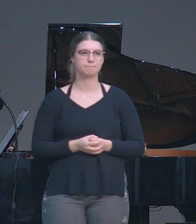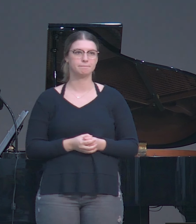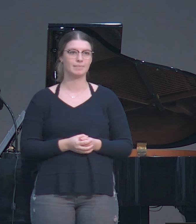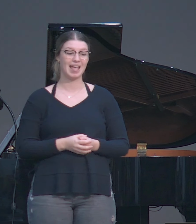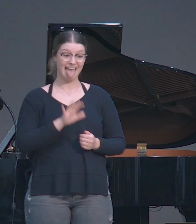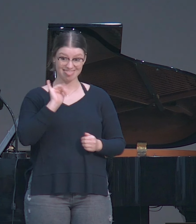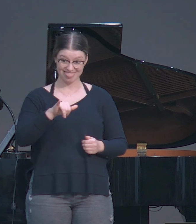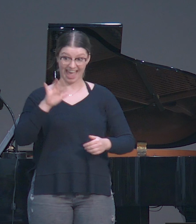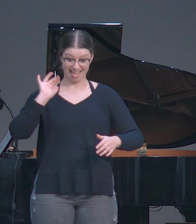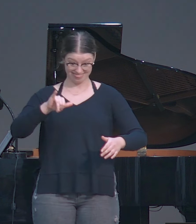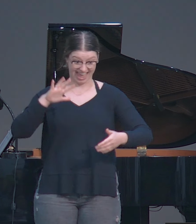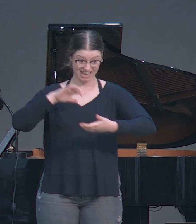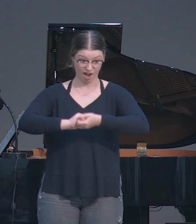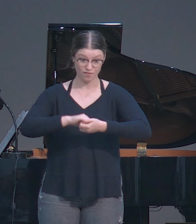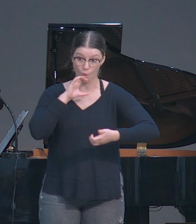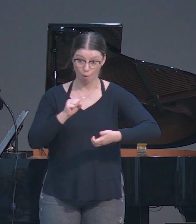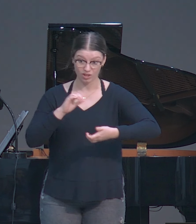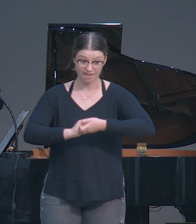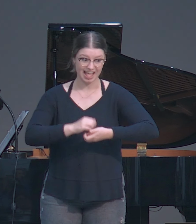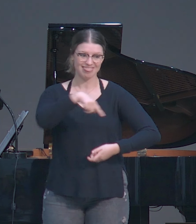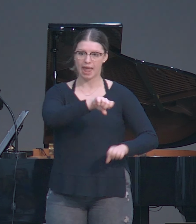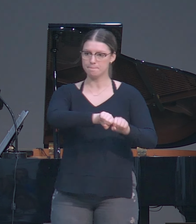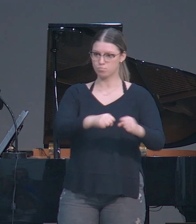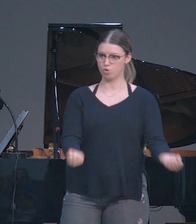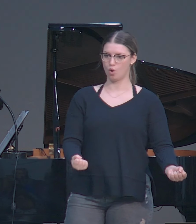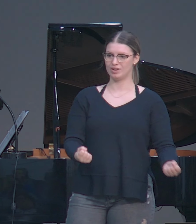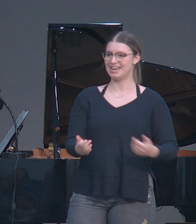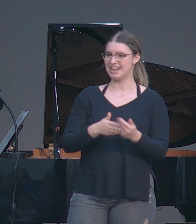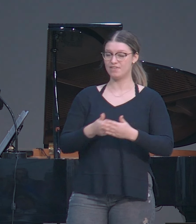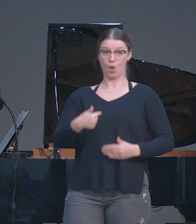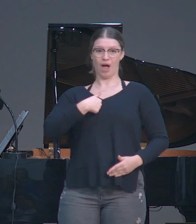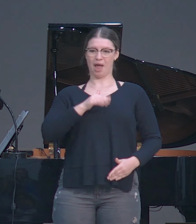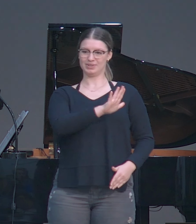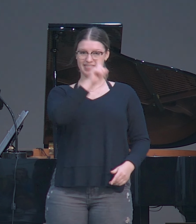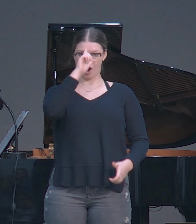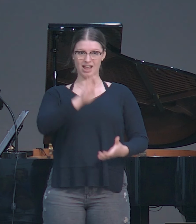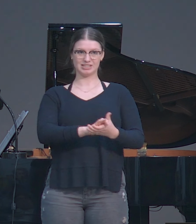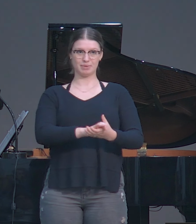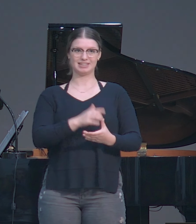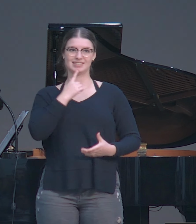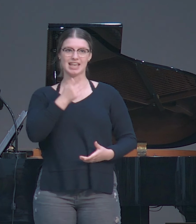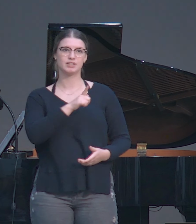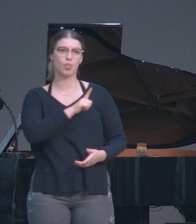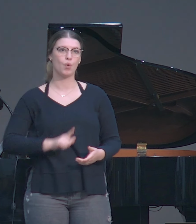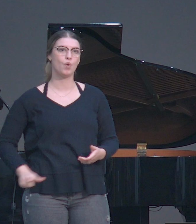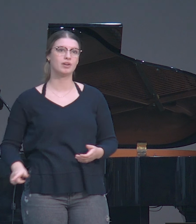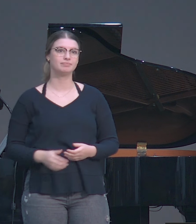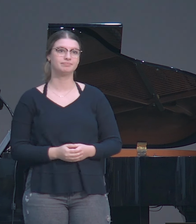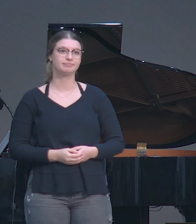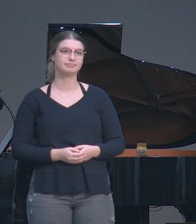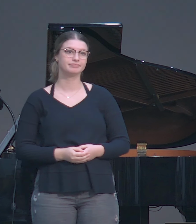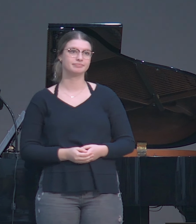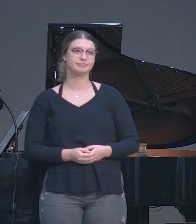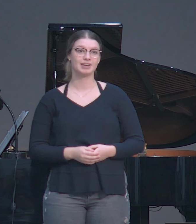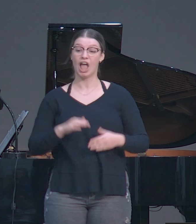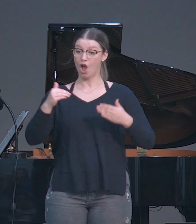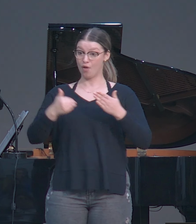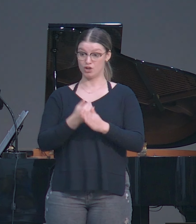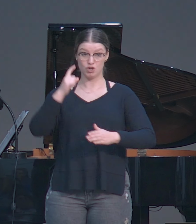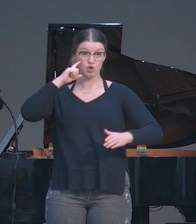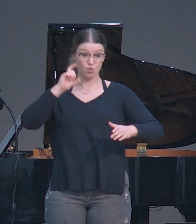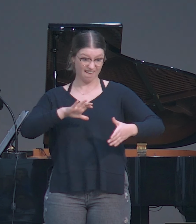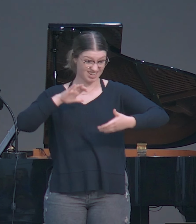they broke, though I was their husband, declares the Lord. For this is the covenant that I will make with the house of Israel after